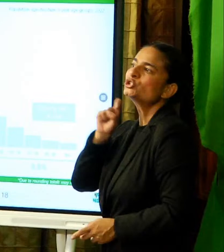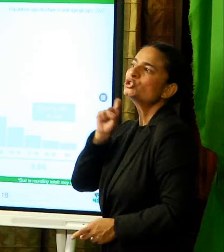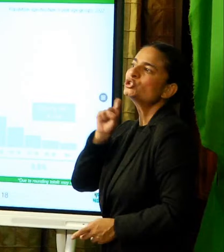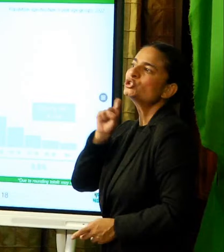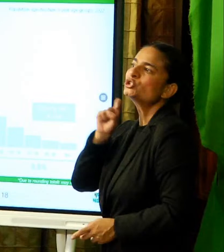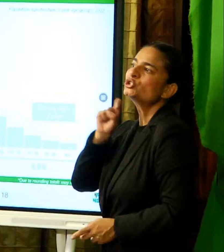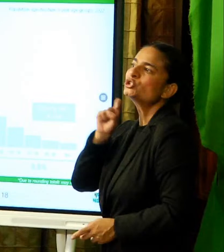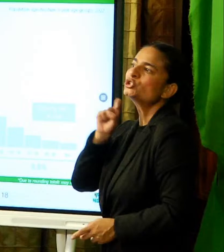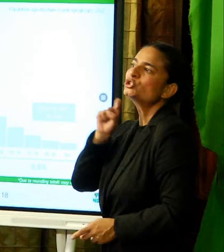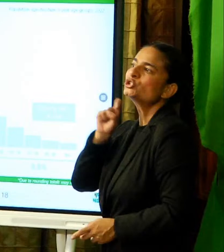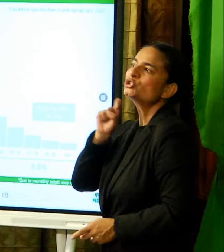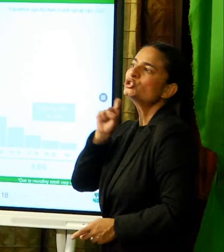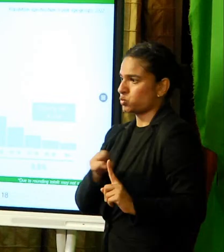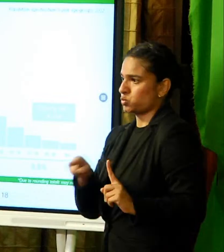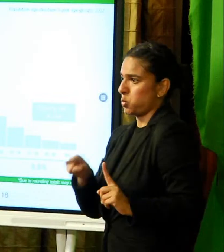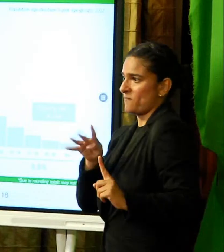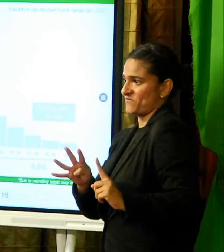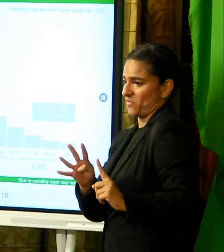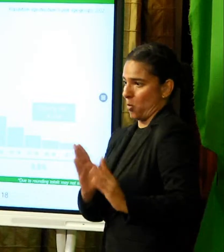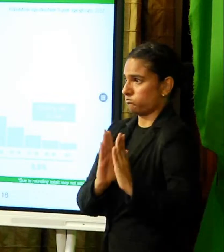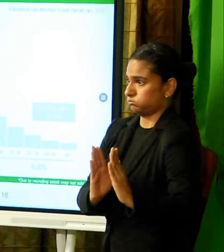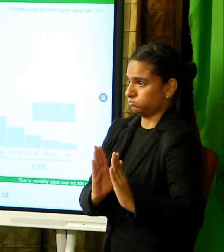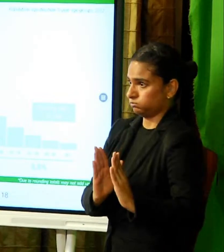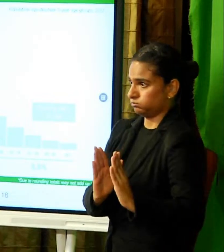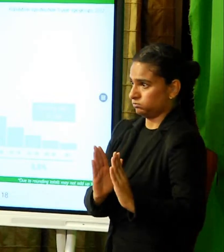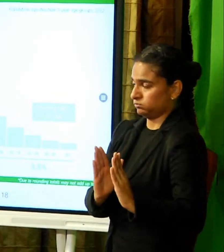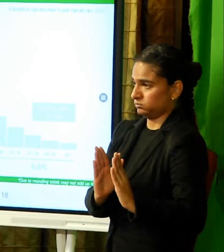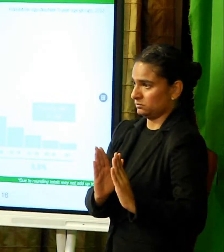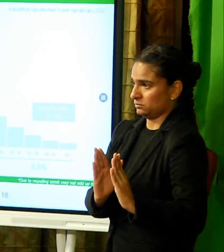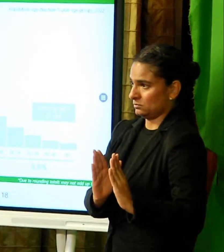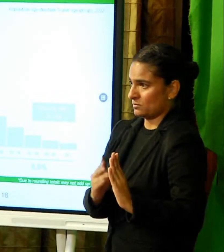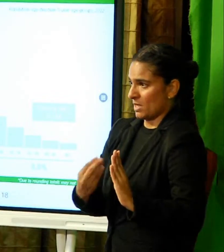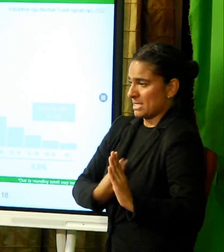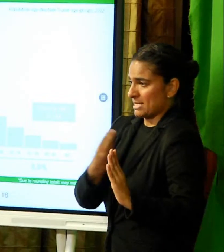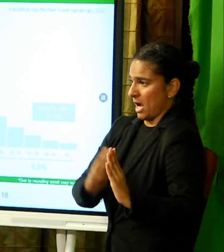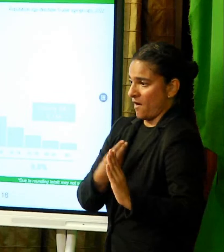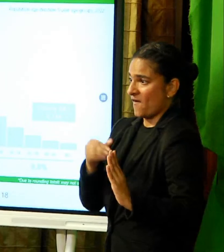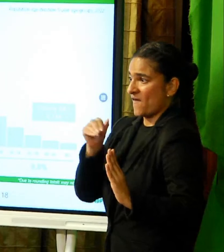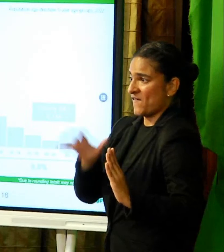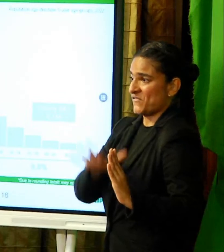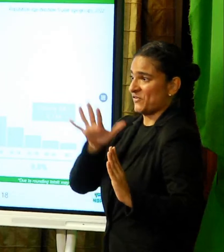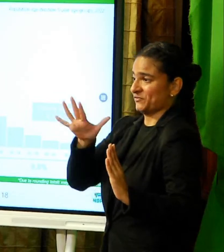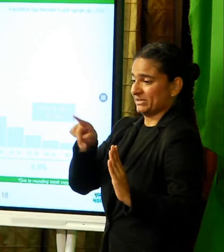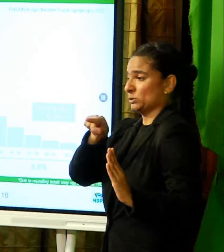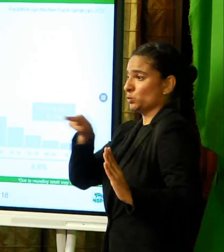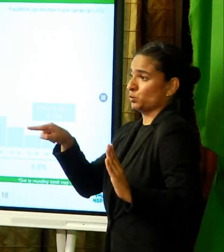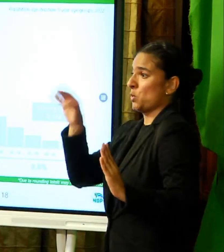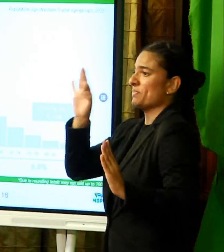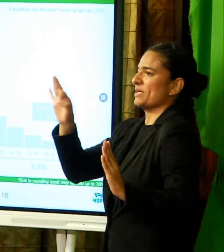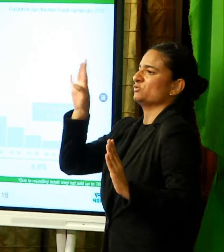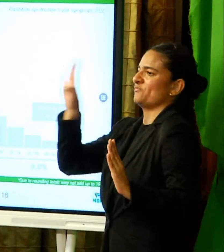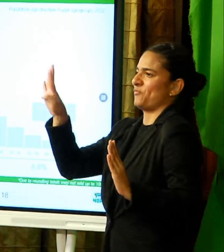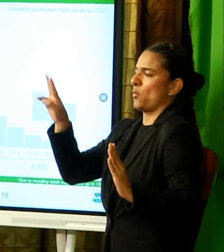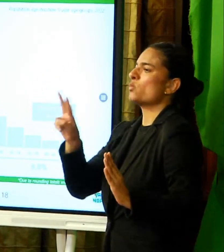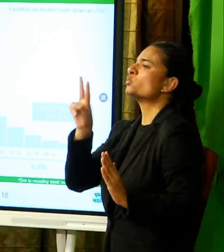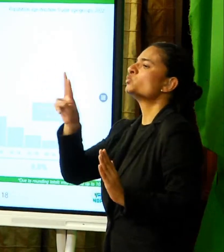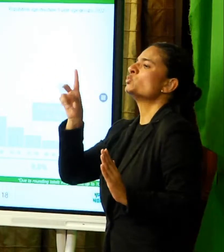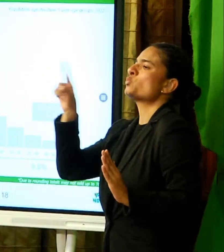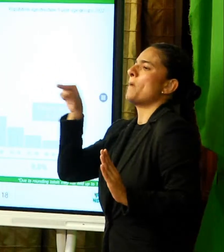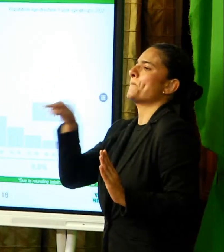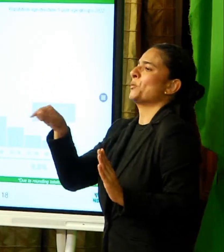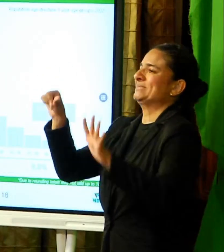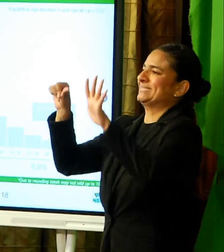for 26.4%. Young people 15 to 34 years, accounting for 21.6 million, sitting